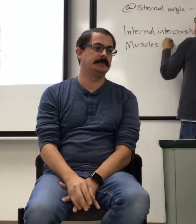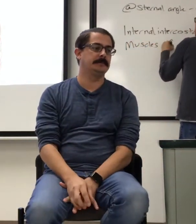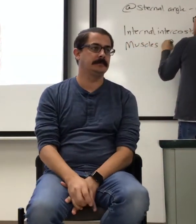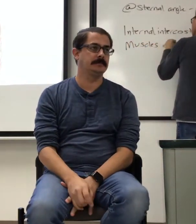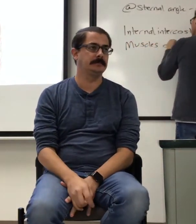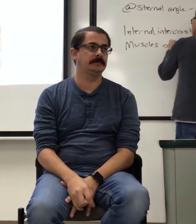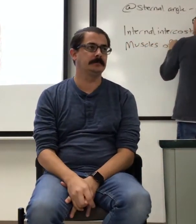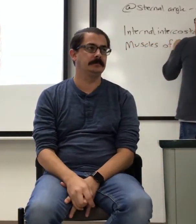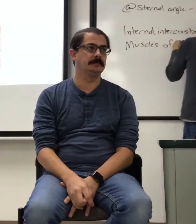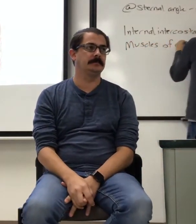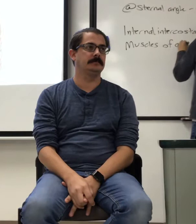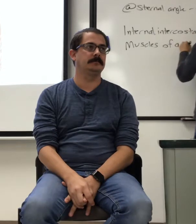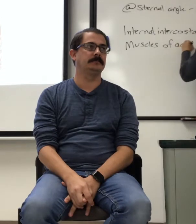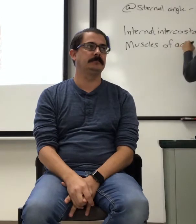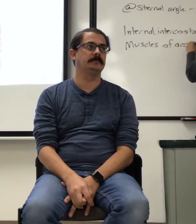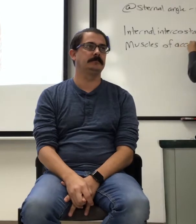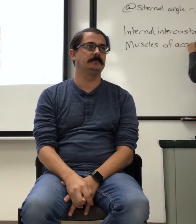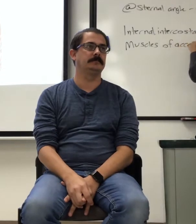Muscles of